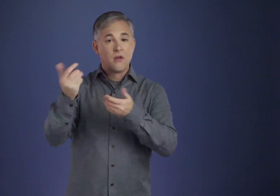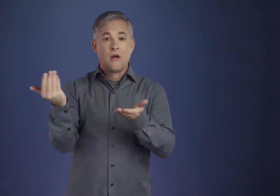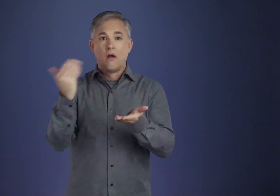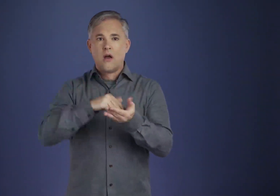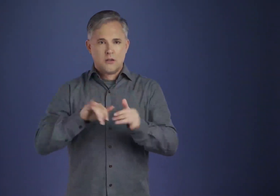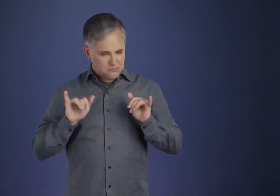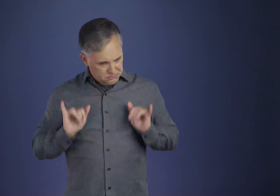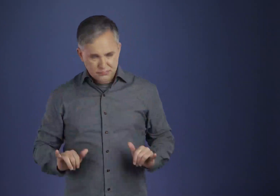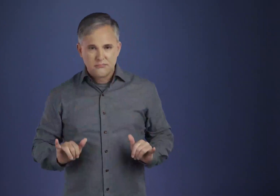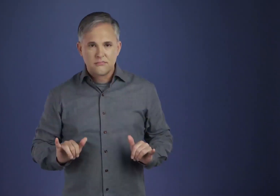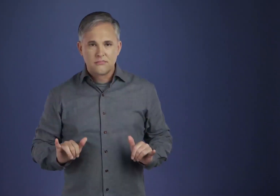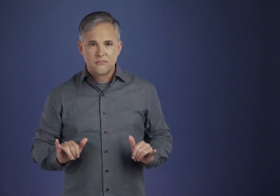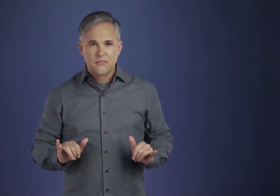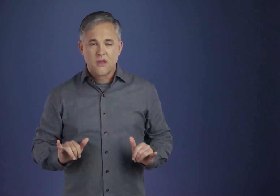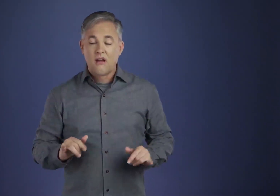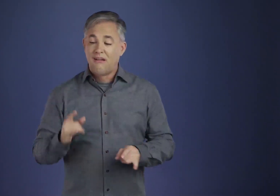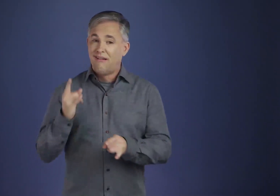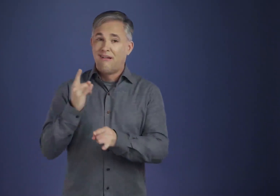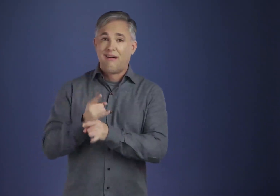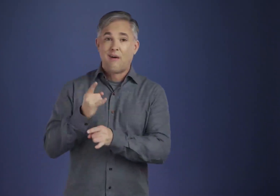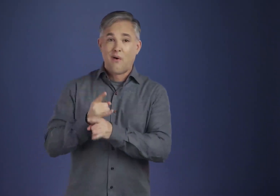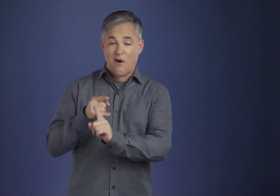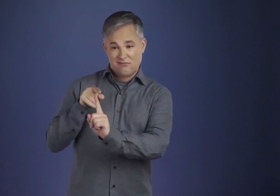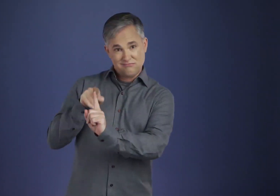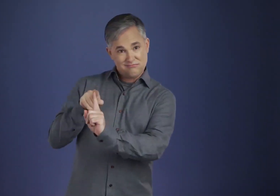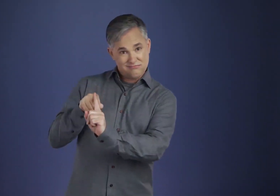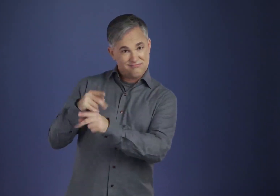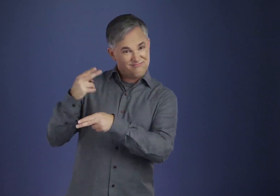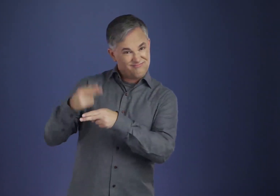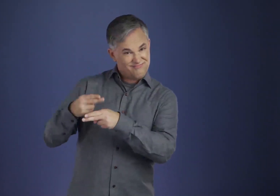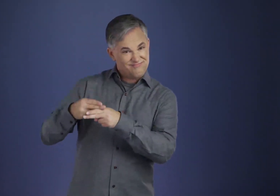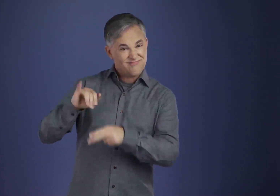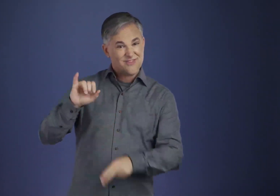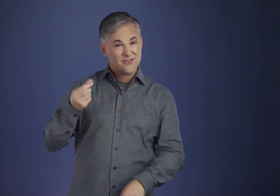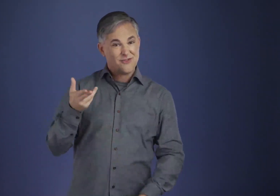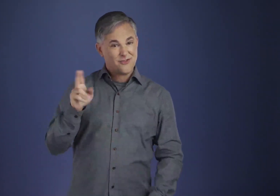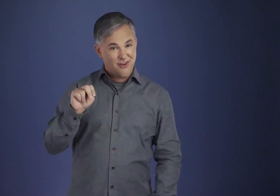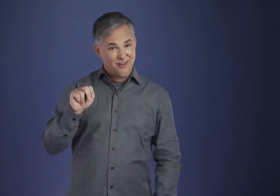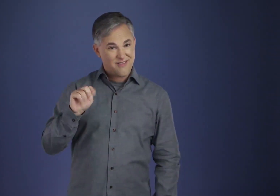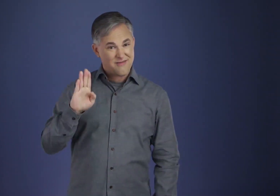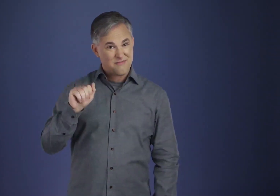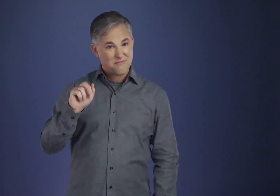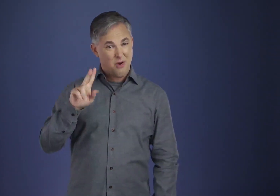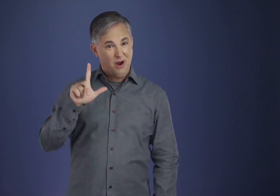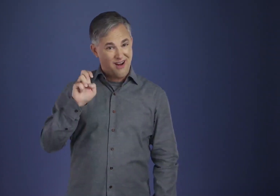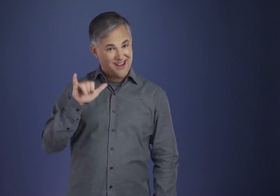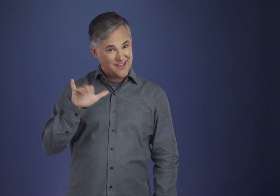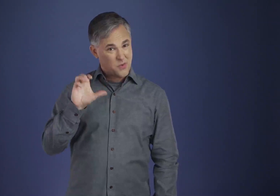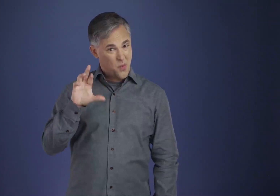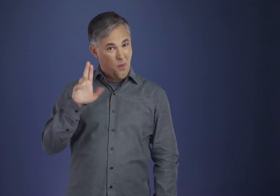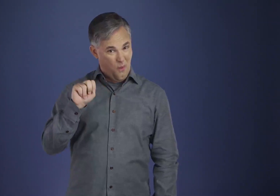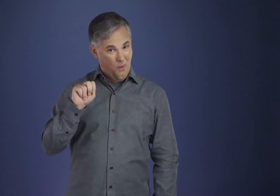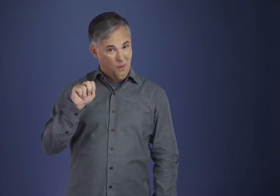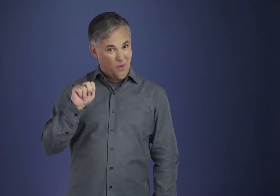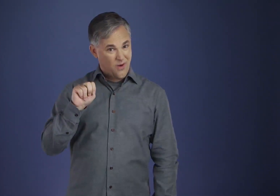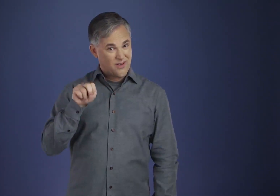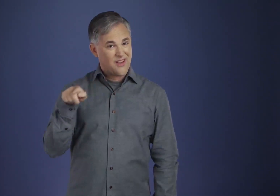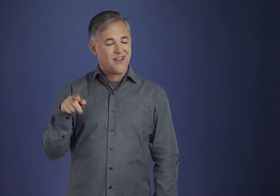thinking. The god of intellect displaced the god of our fathers. But again, John Barleycorn had